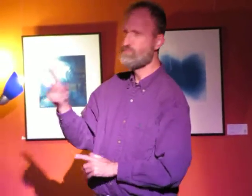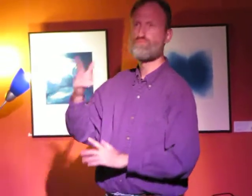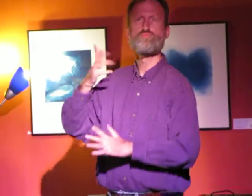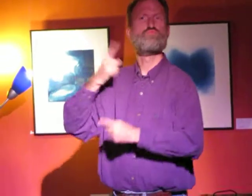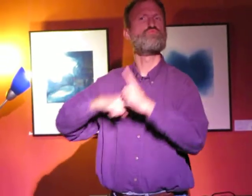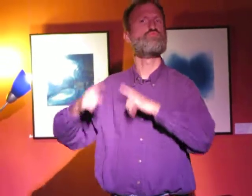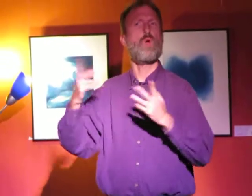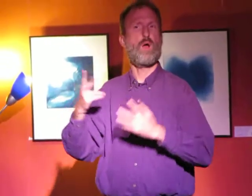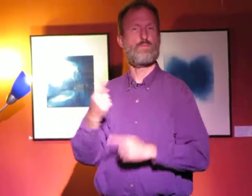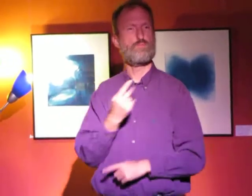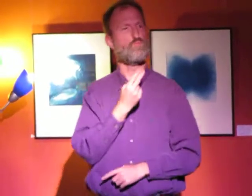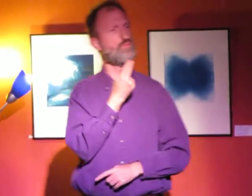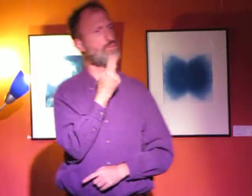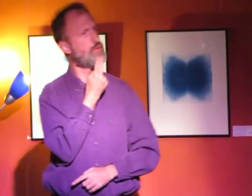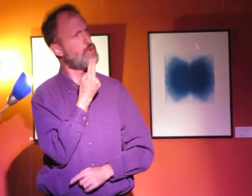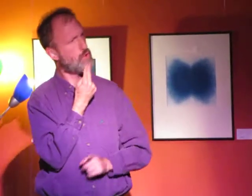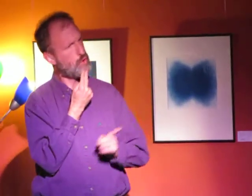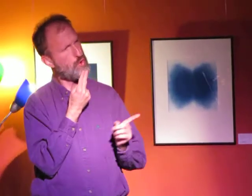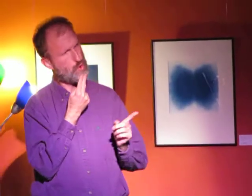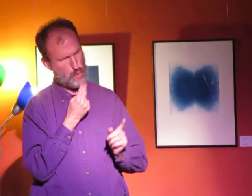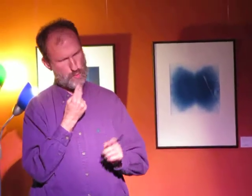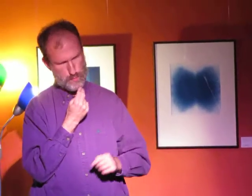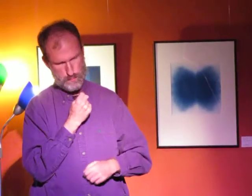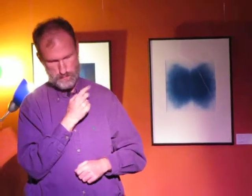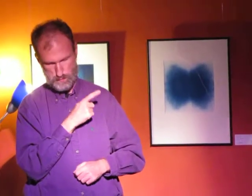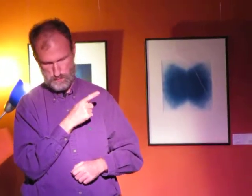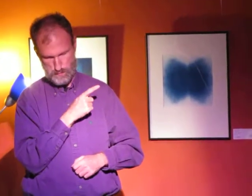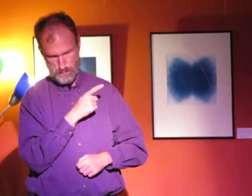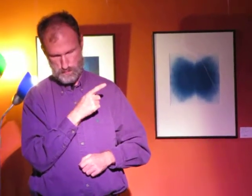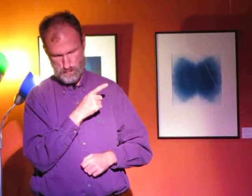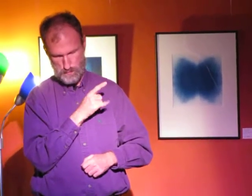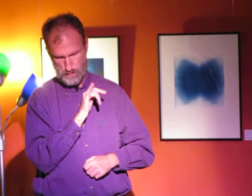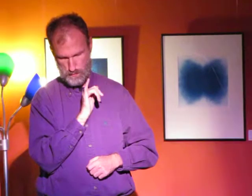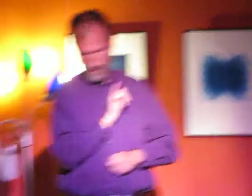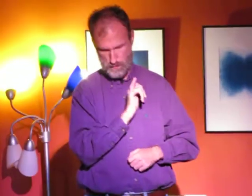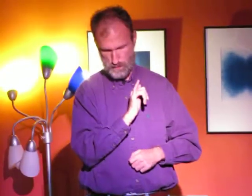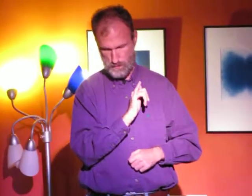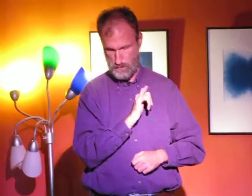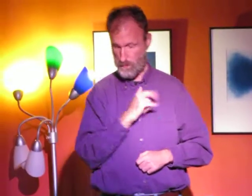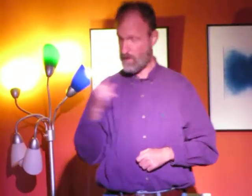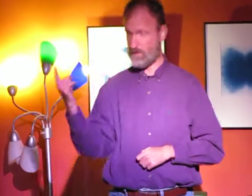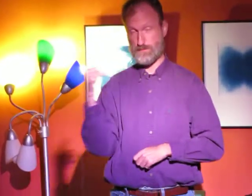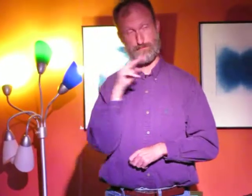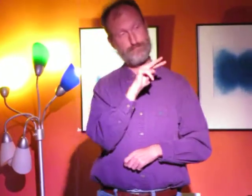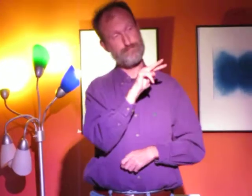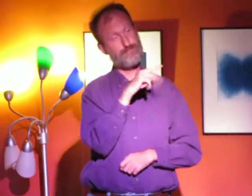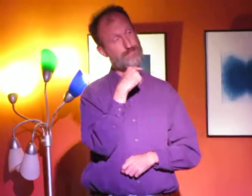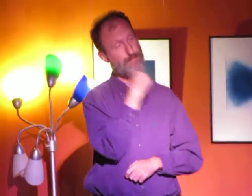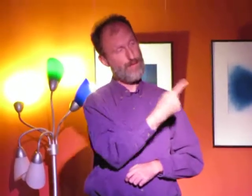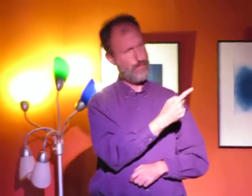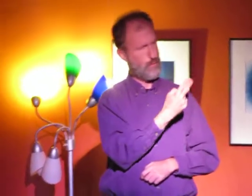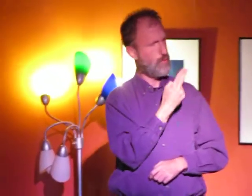Watch the tips of his fingers slip up his chin and his lips mouth the word